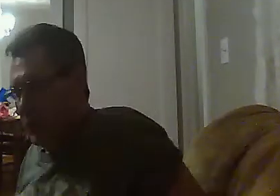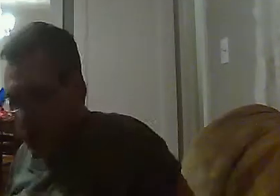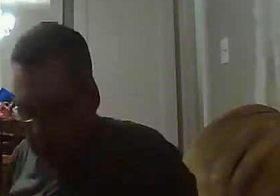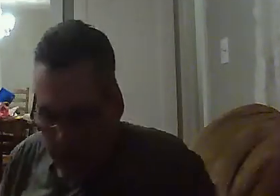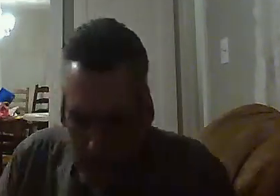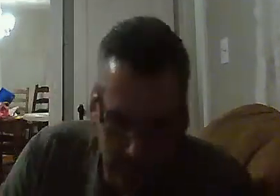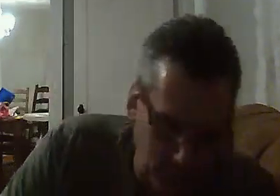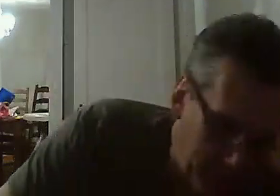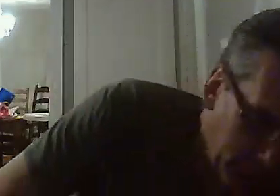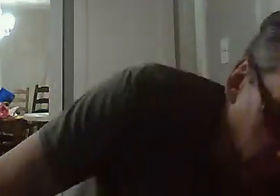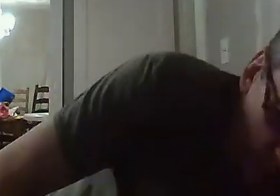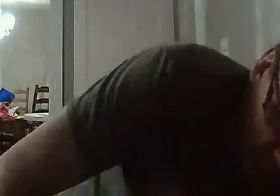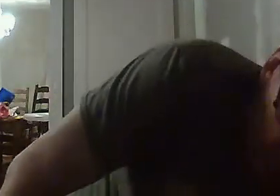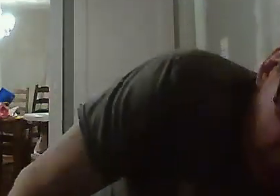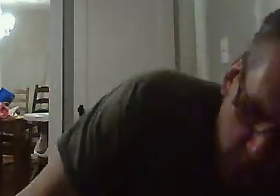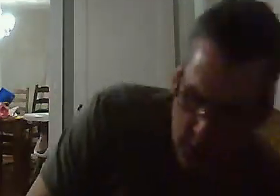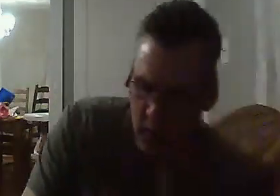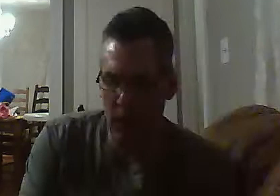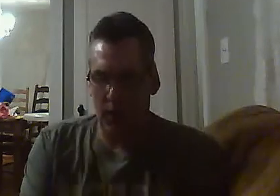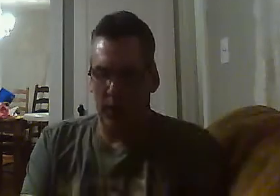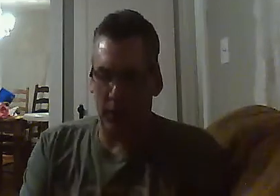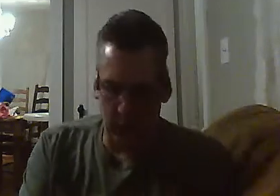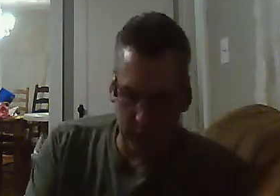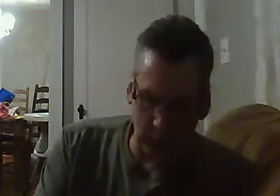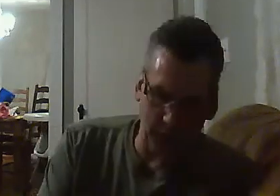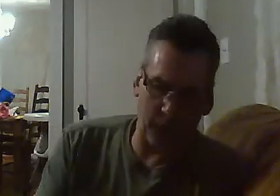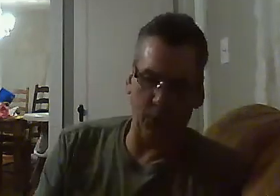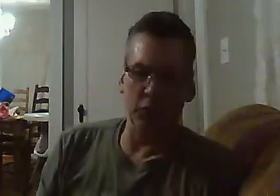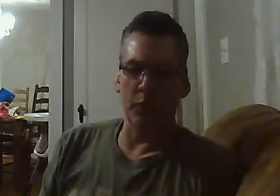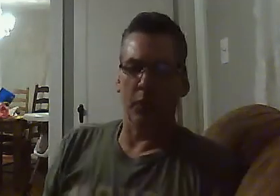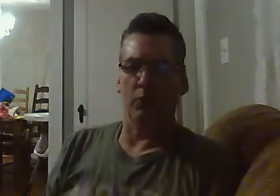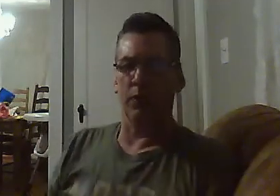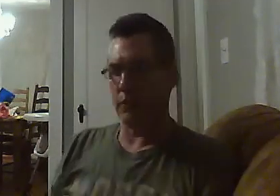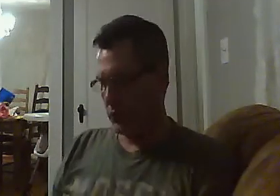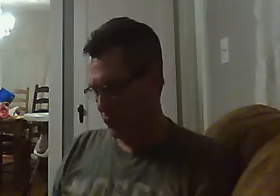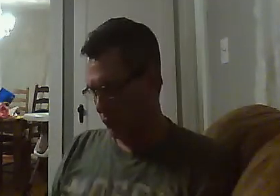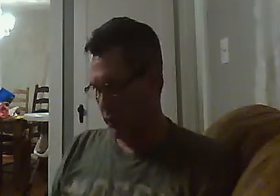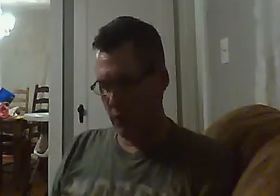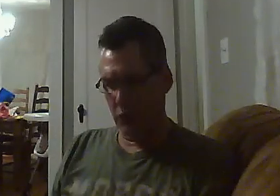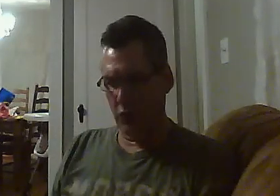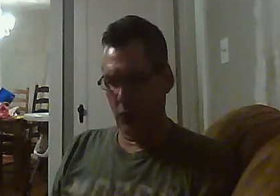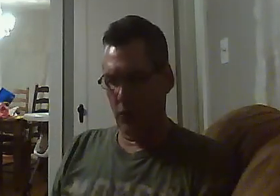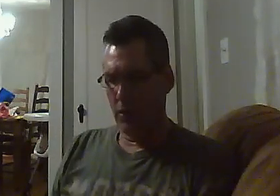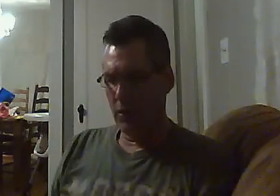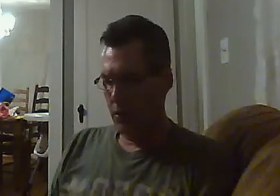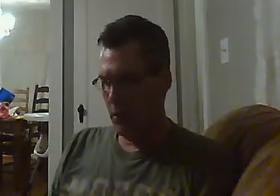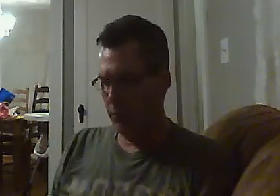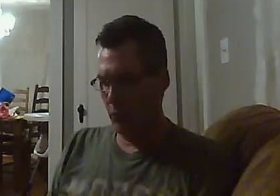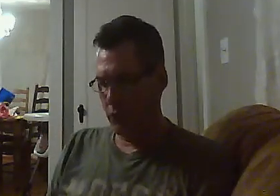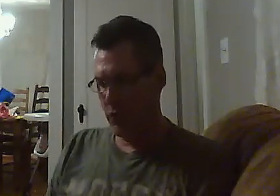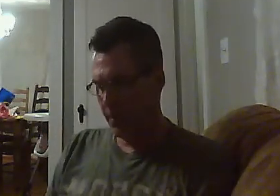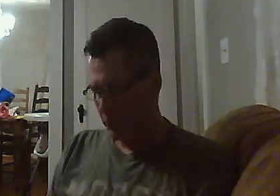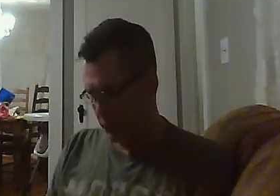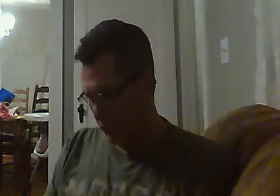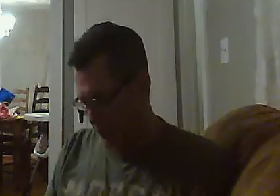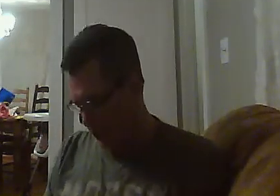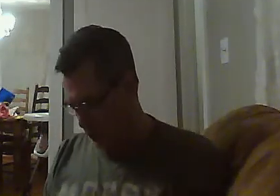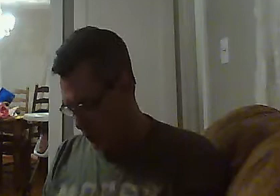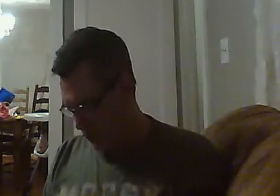talking about the review questions. It'll get a little better once we're done with this, because we're only going to do a couple more chapters. We're just going to